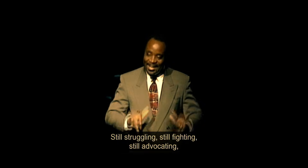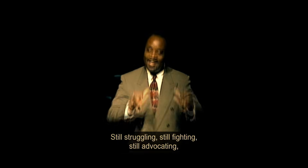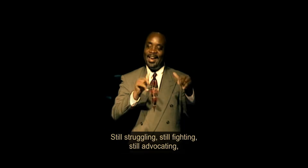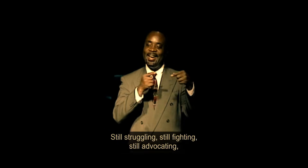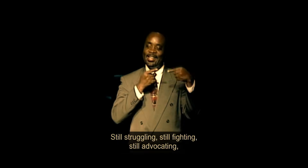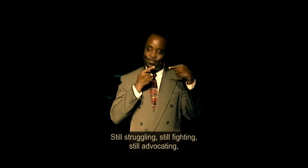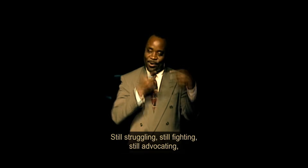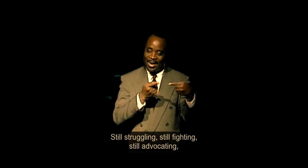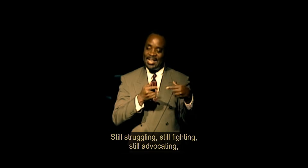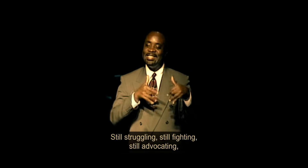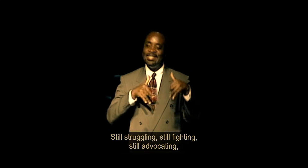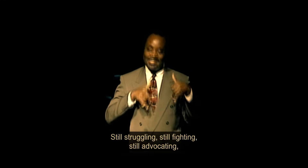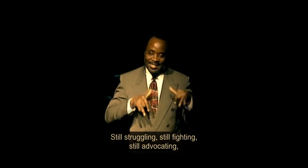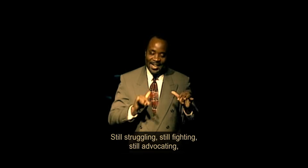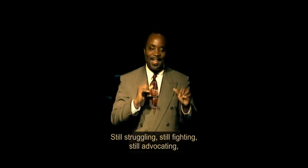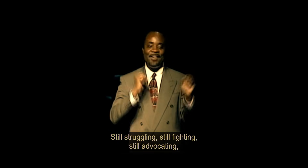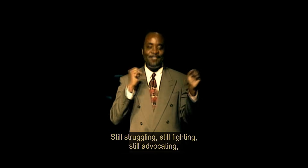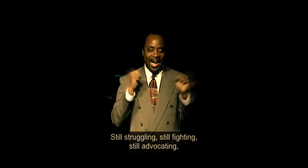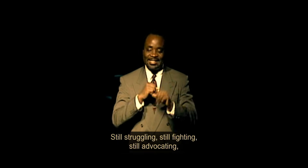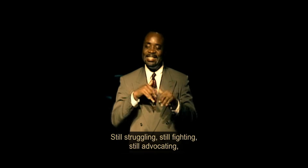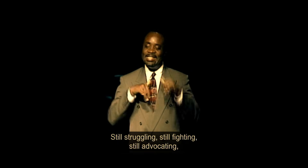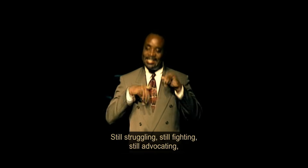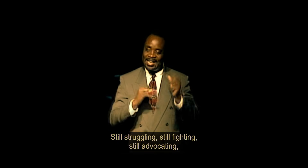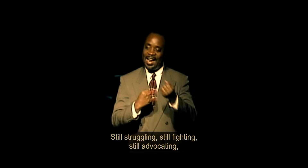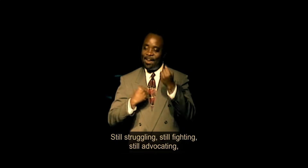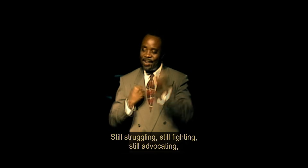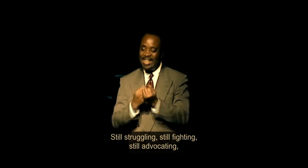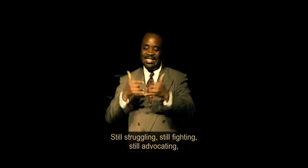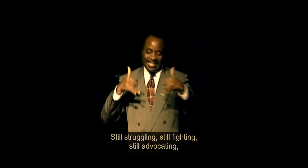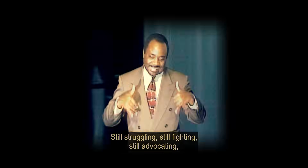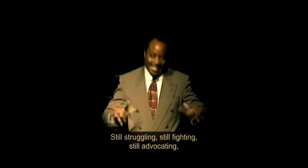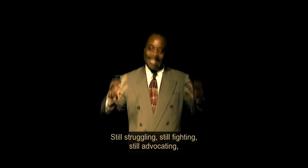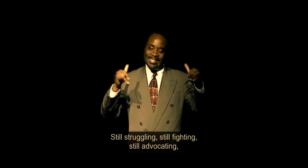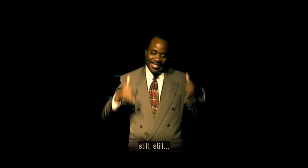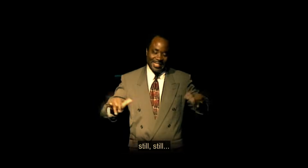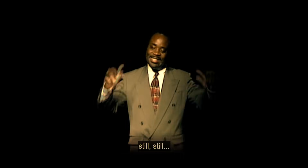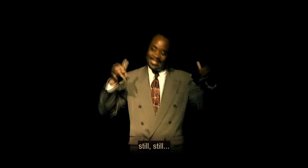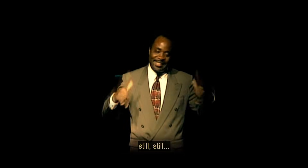still struggling, still fighting, still advocating, still.